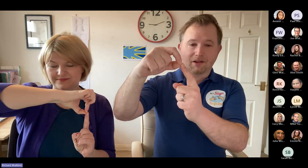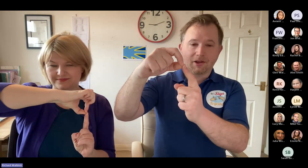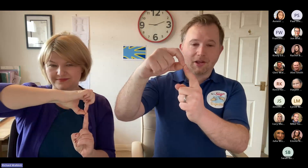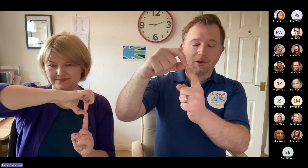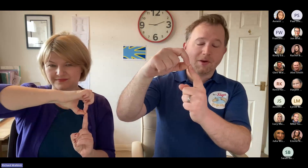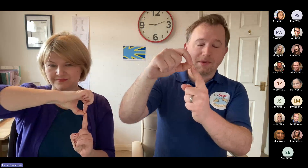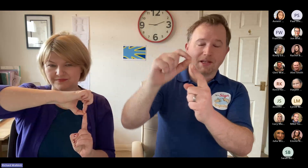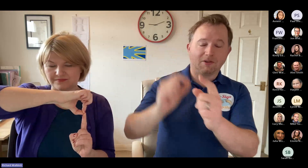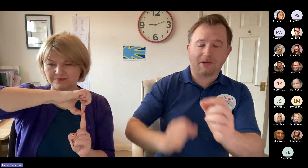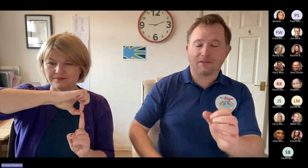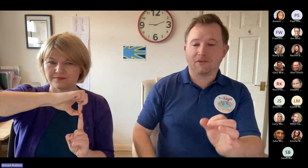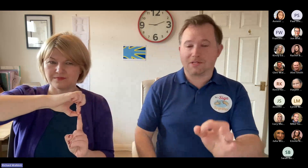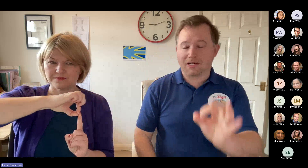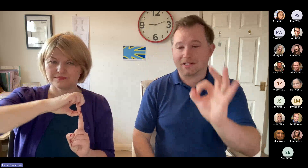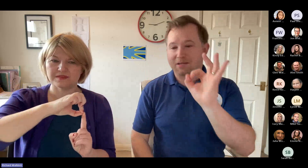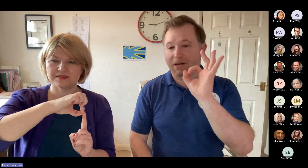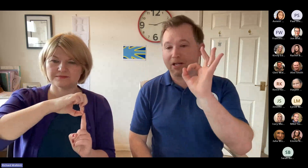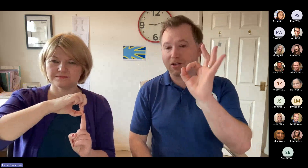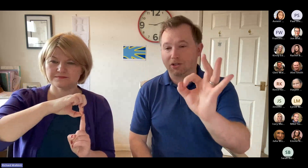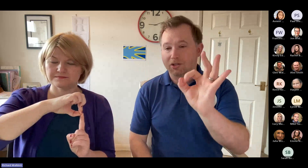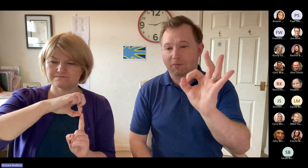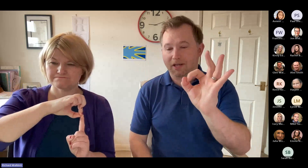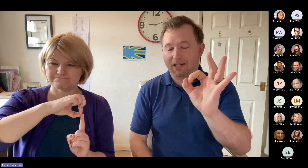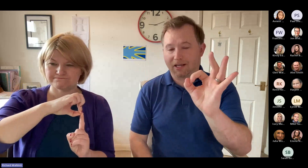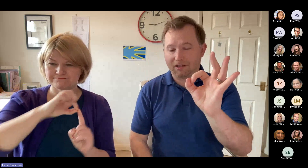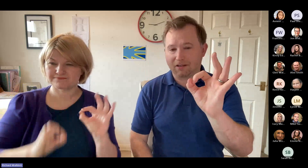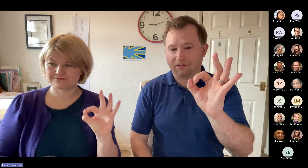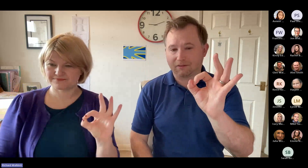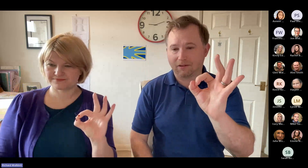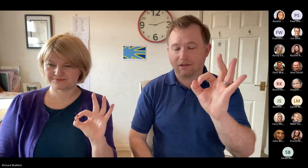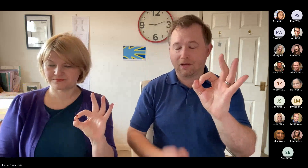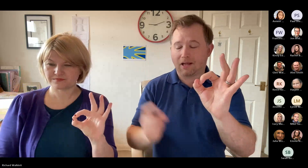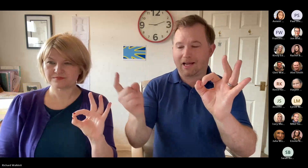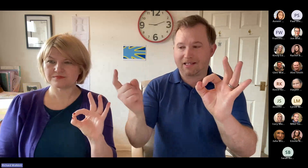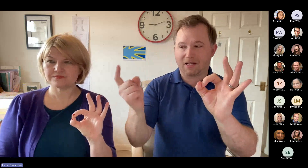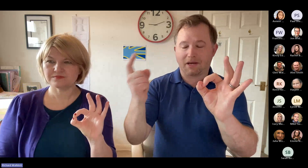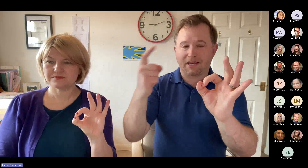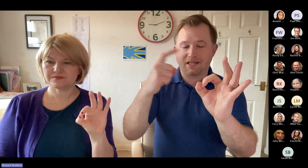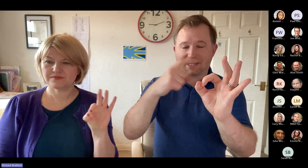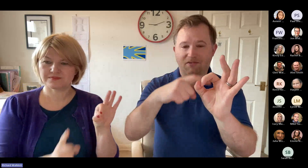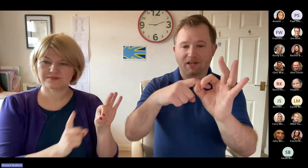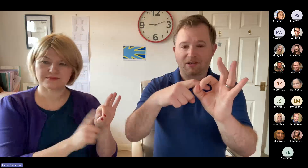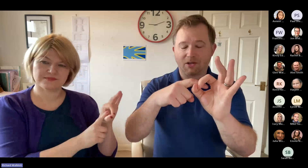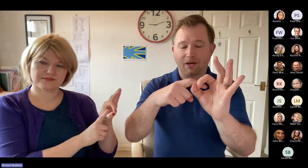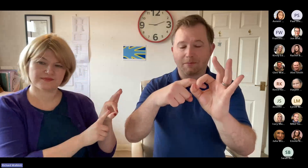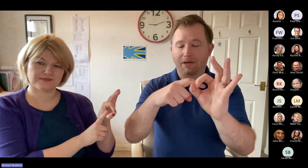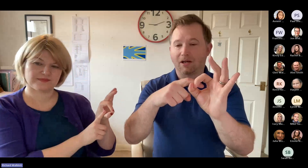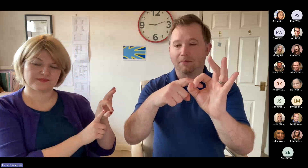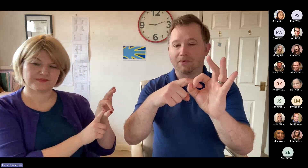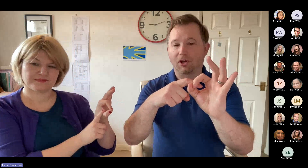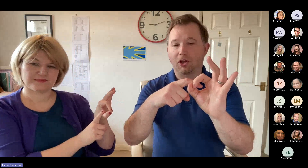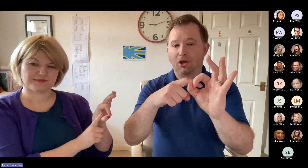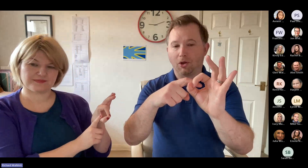Now Q can be a little bit confusing because that is my non-dominant hand. Adding my index finger to it becomes